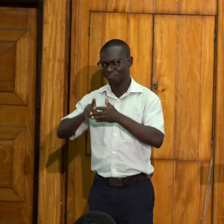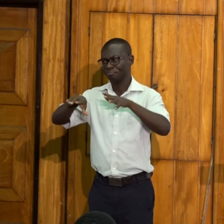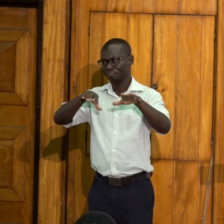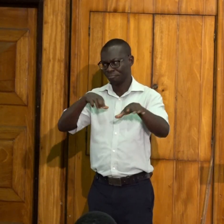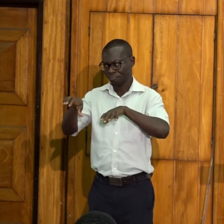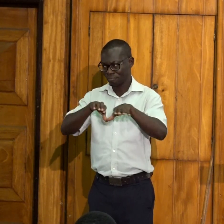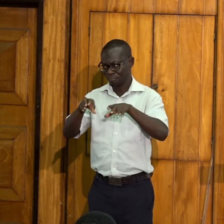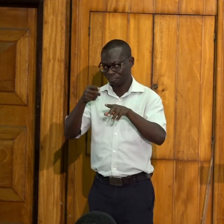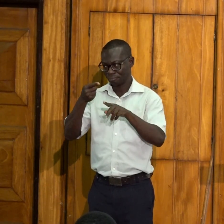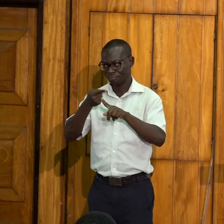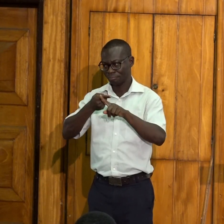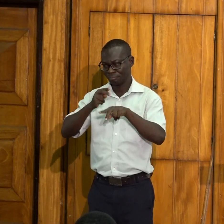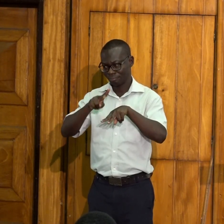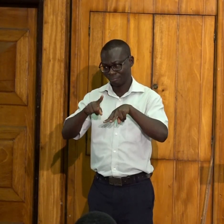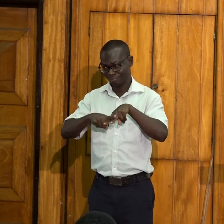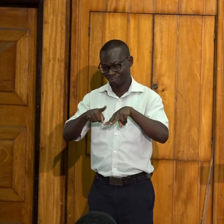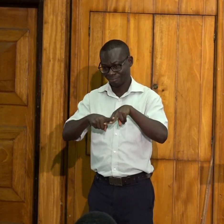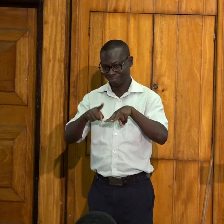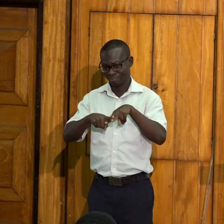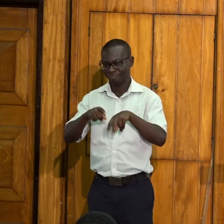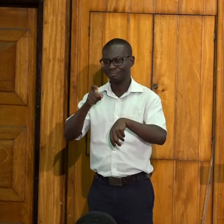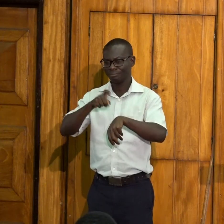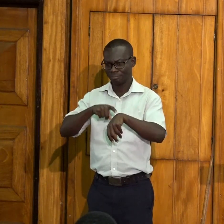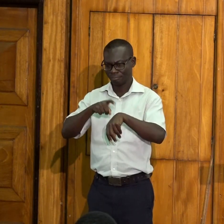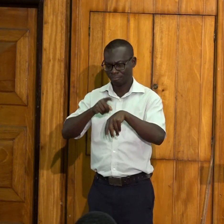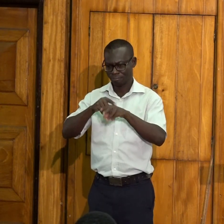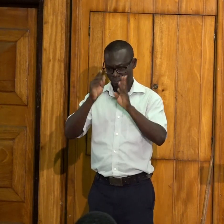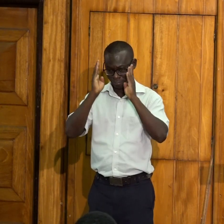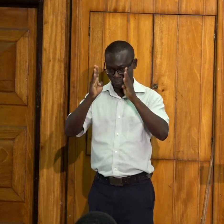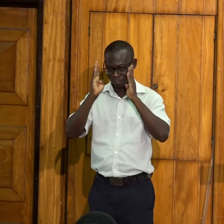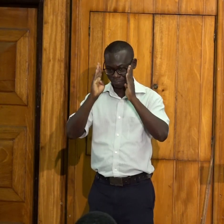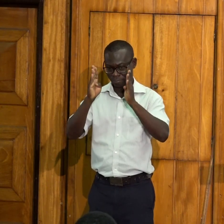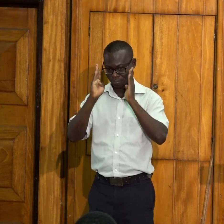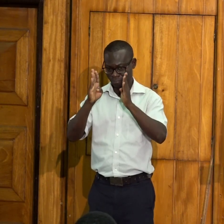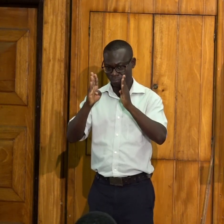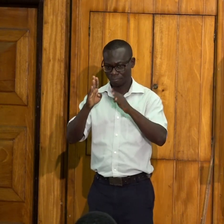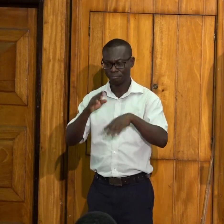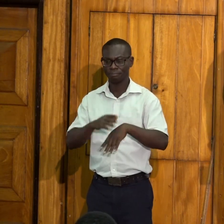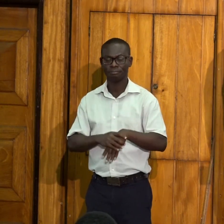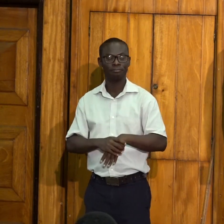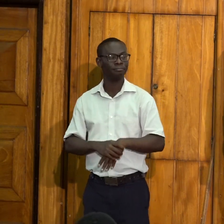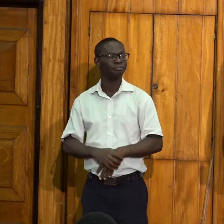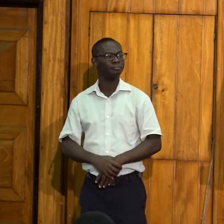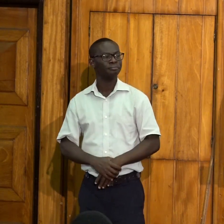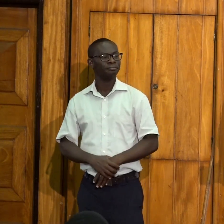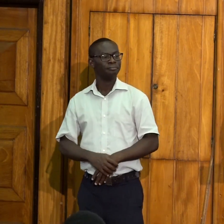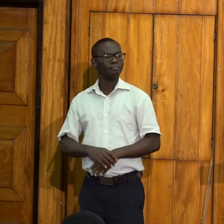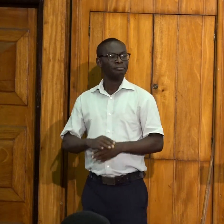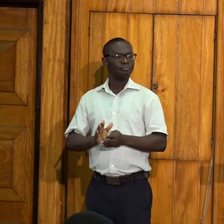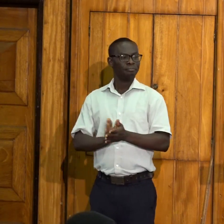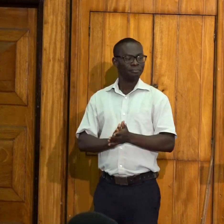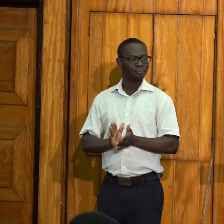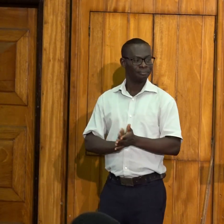for HIV. Thanks for your attention. Thank you for being here this early, and I'm going to hand back to Remy.